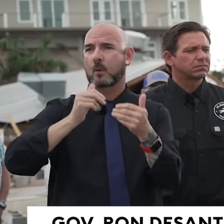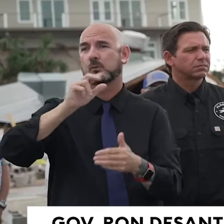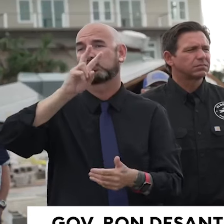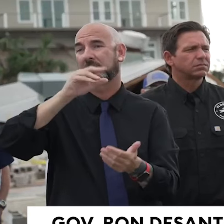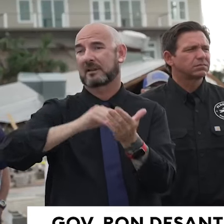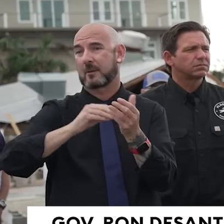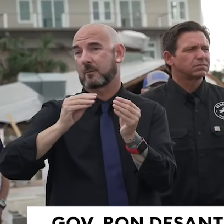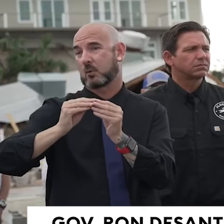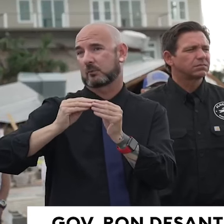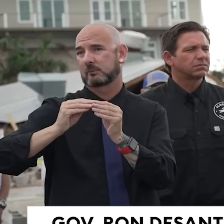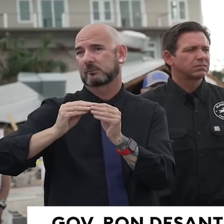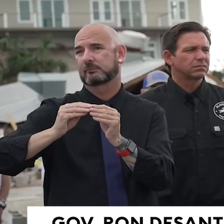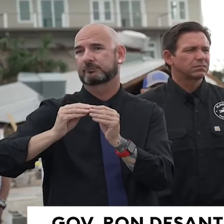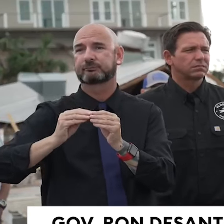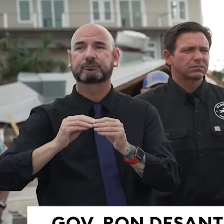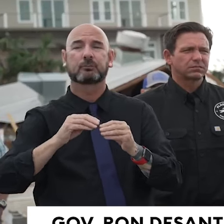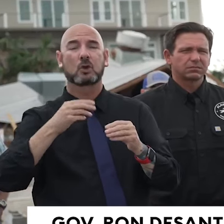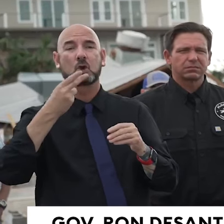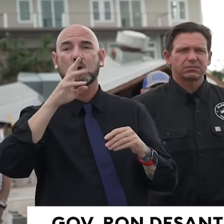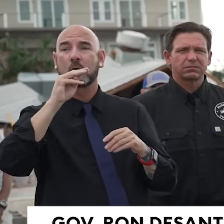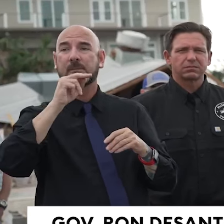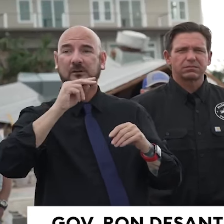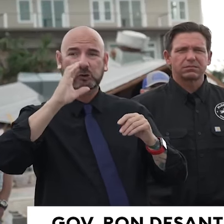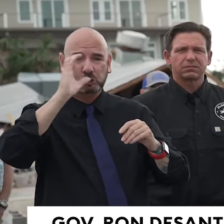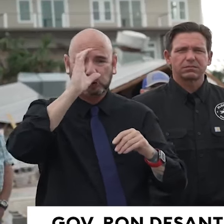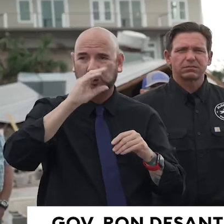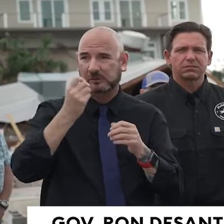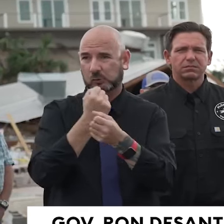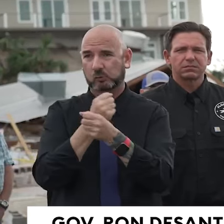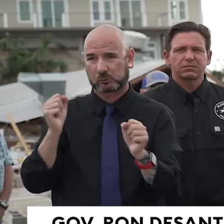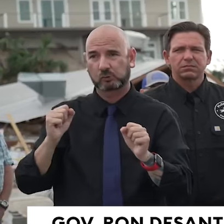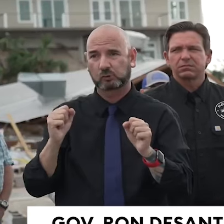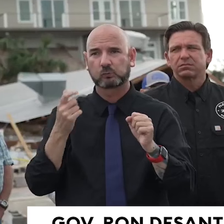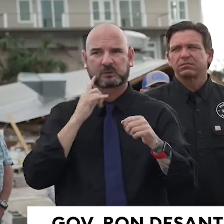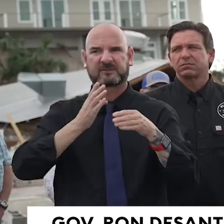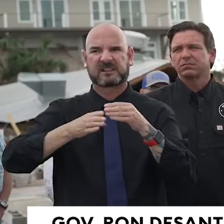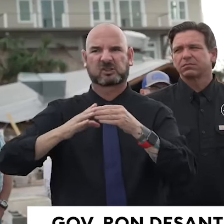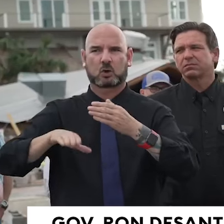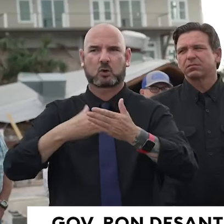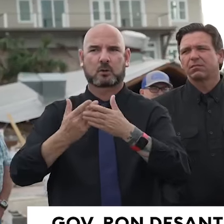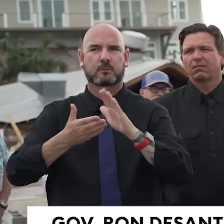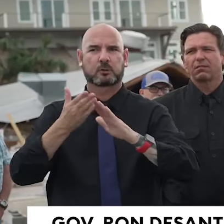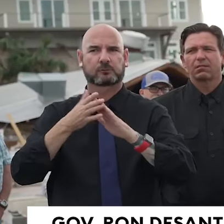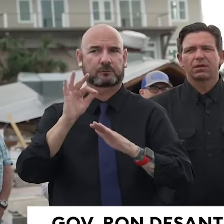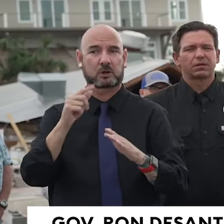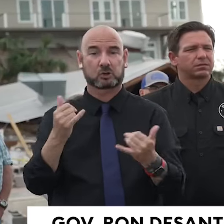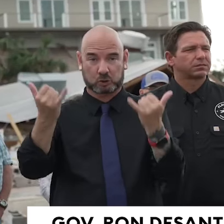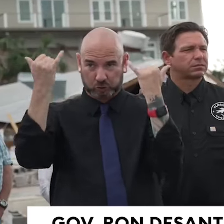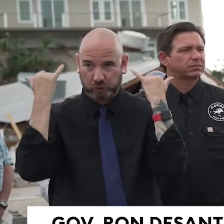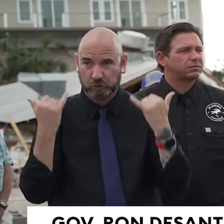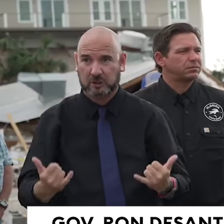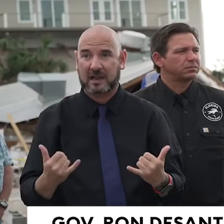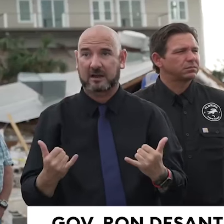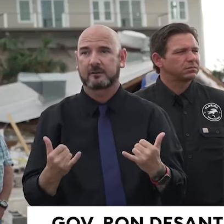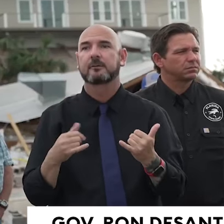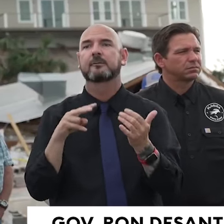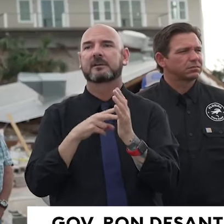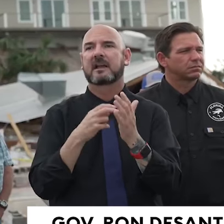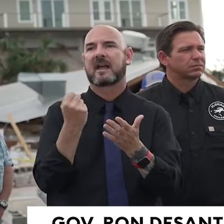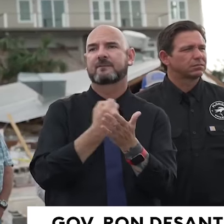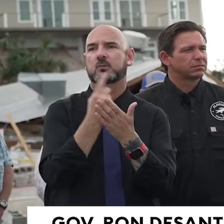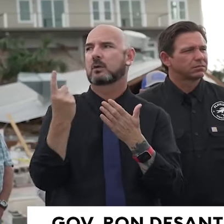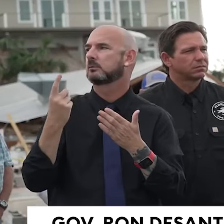all operations in Florida today. And I want to thank, and I want everybody to thank, just in a round of applause in a